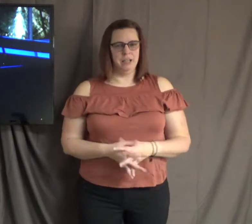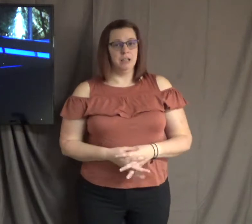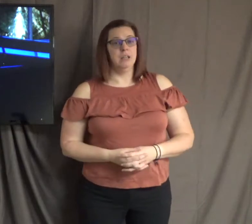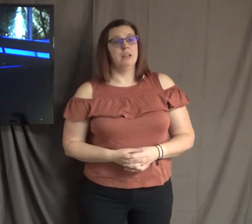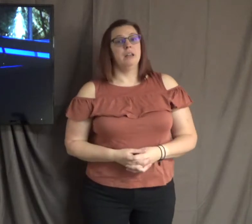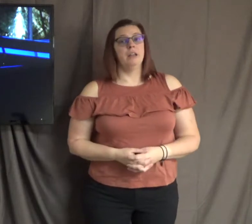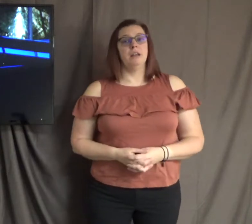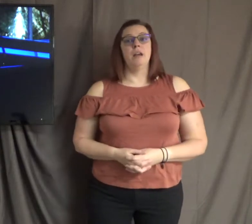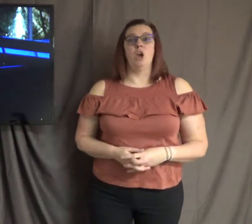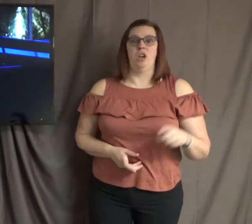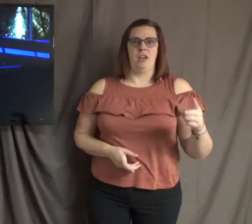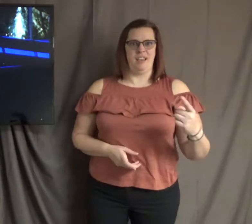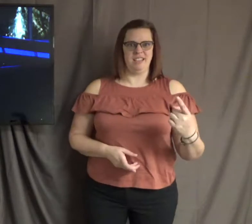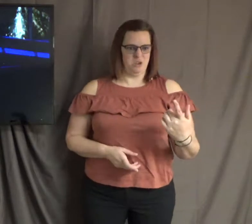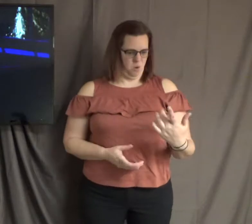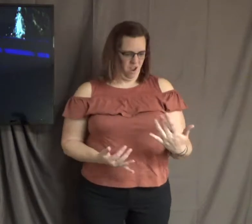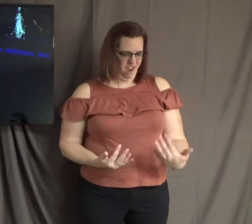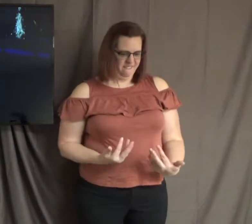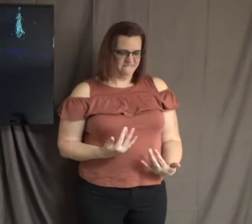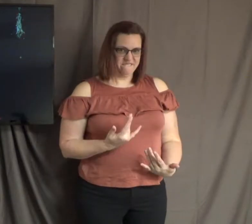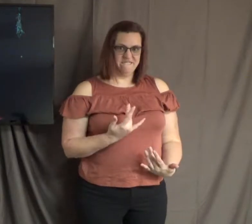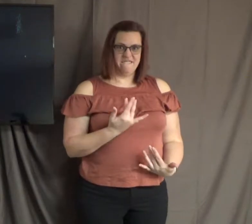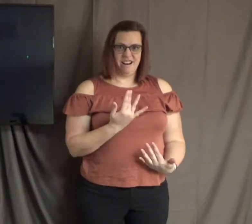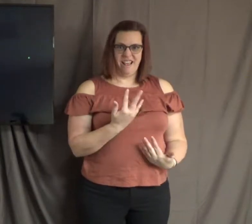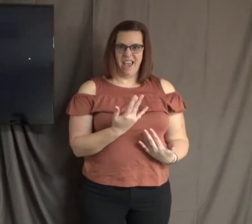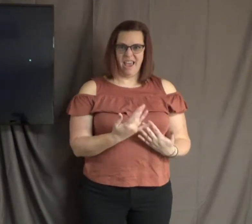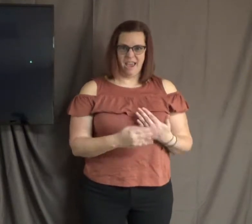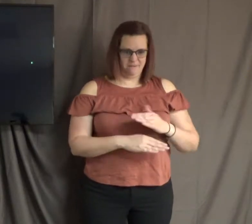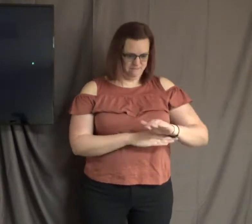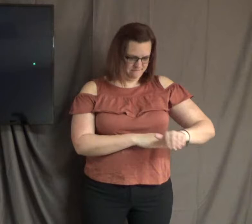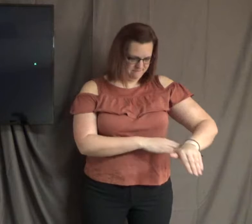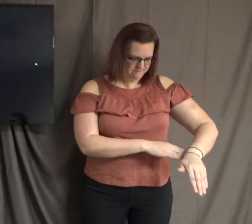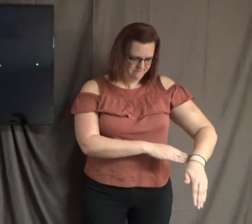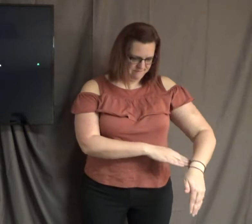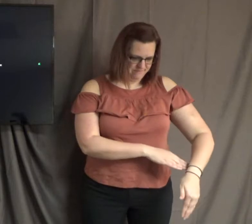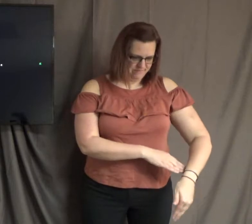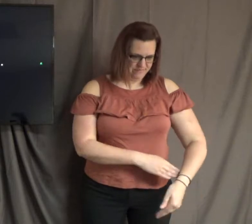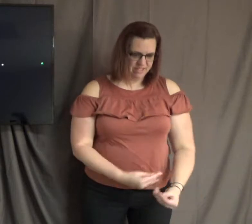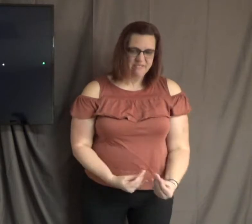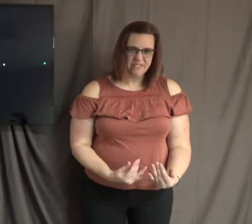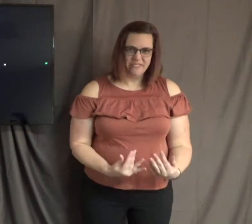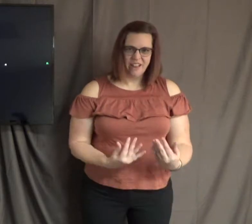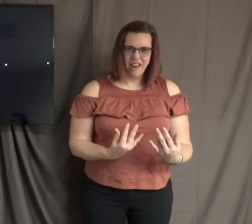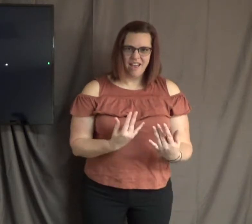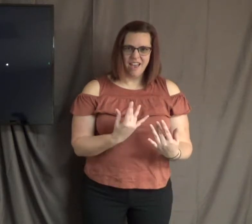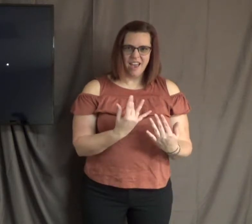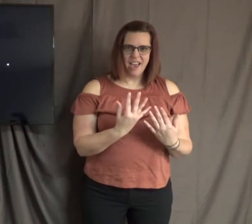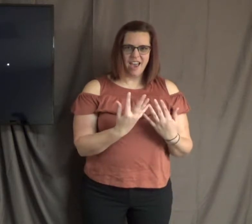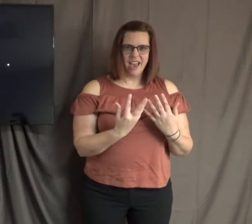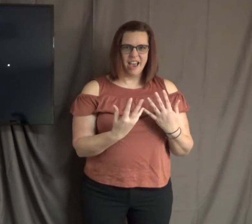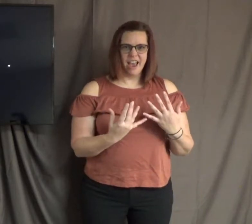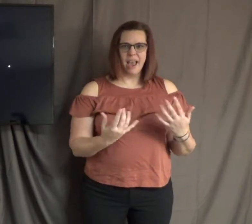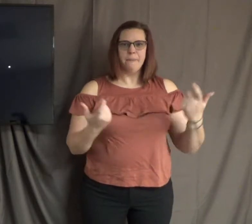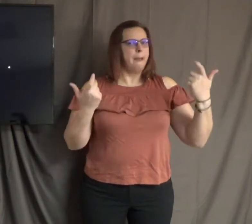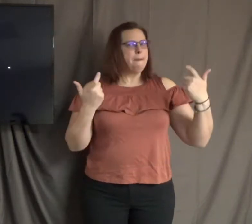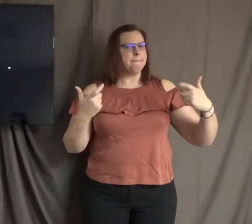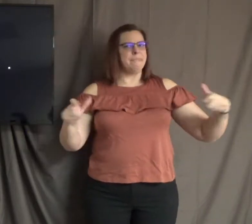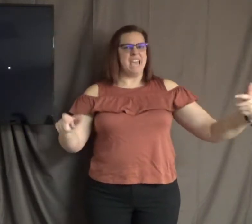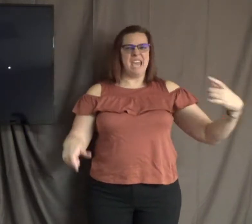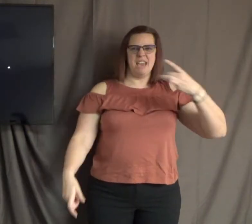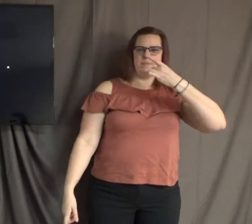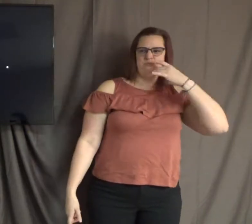You're a flame burning in the night, like a big bright city on